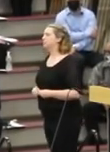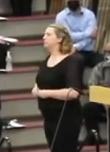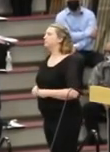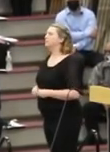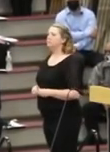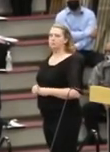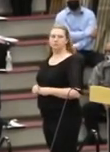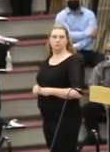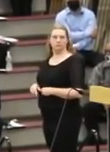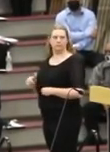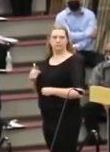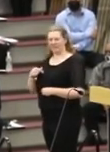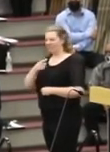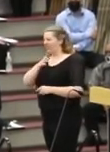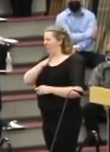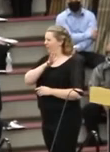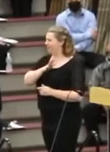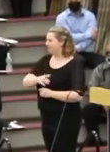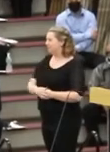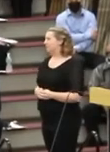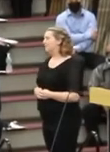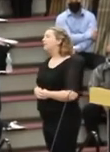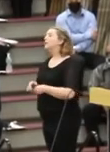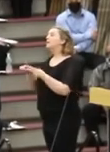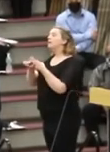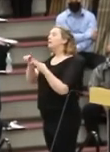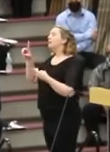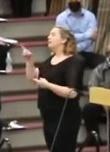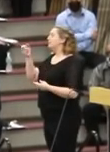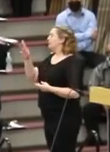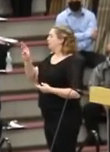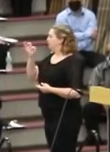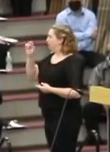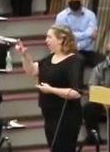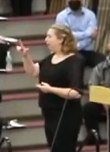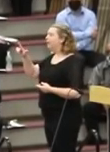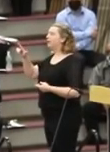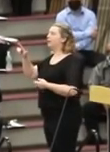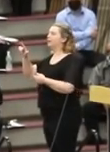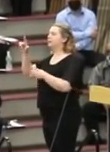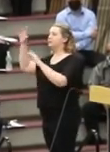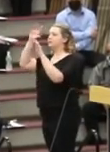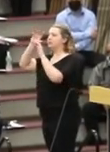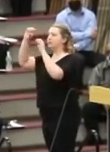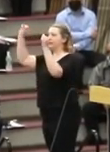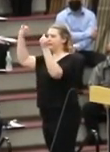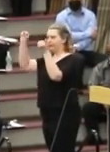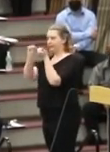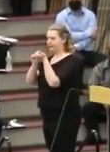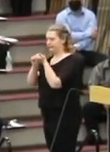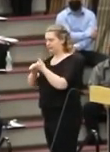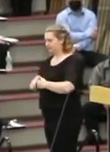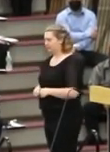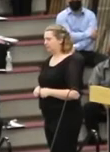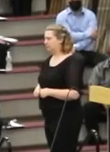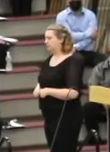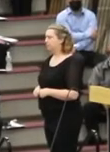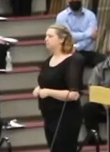And you guys can wave too. Dr. Michael Dieter, deputy superintendent of schools.